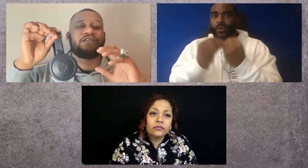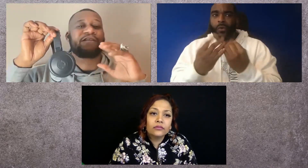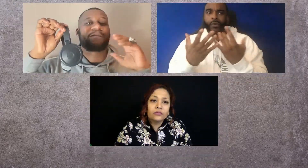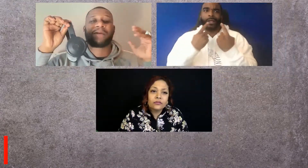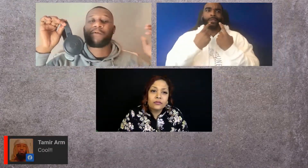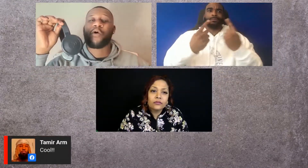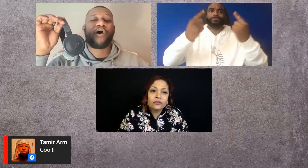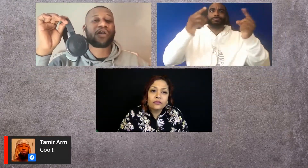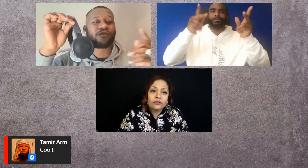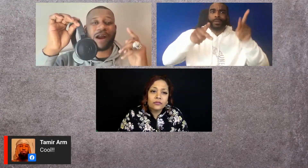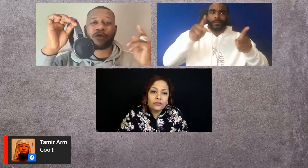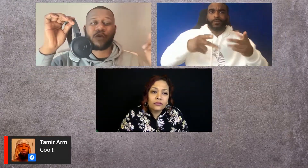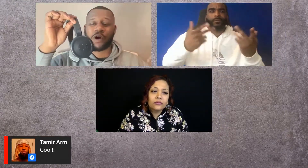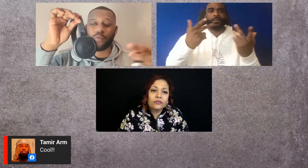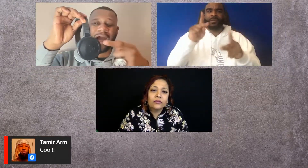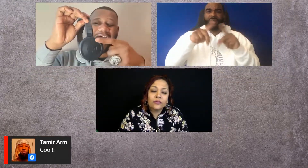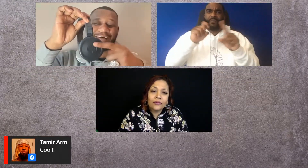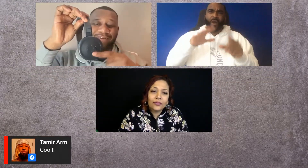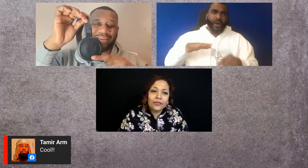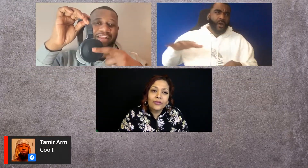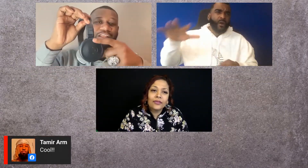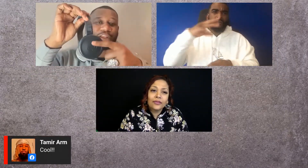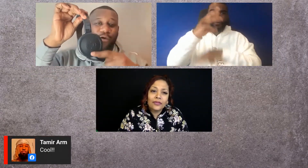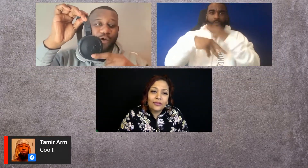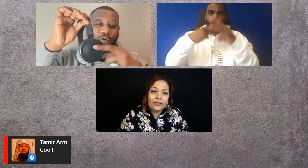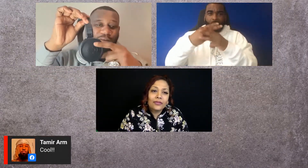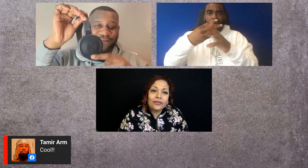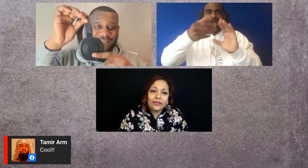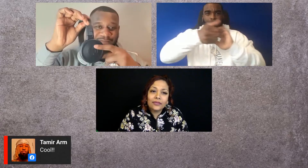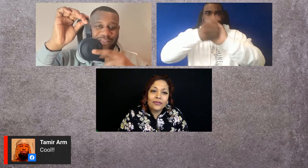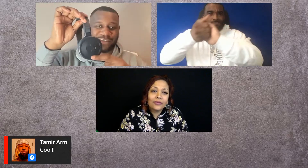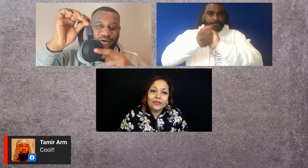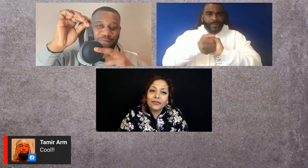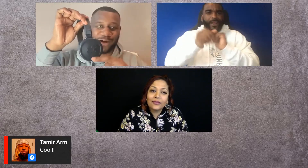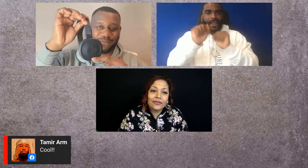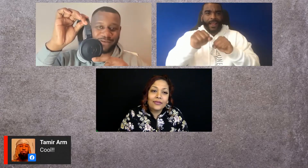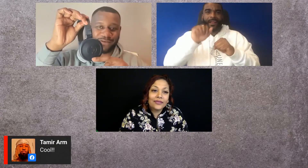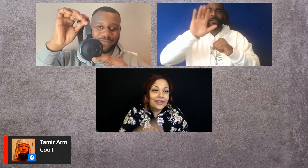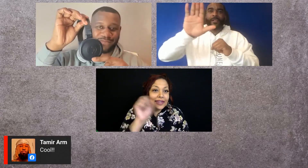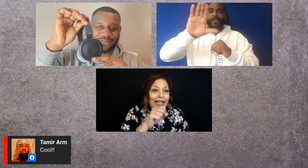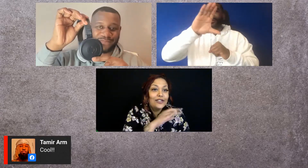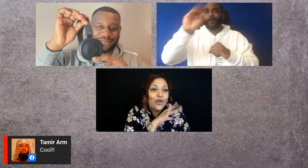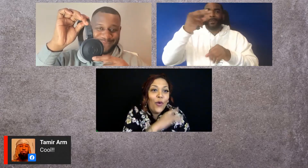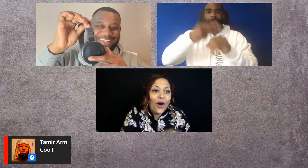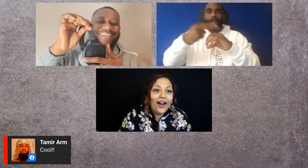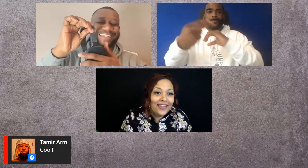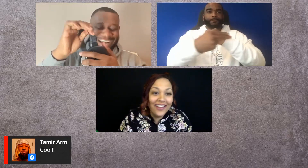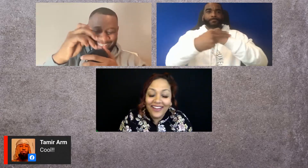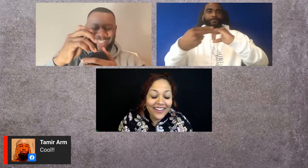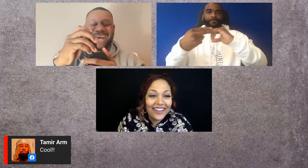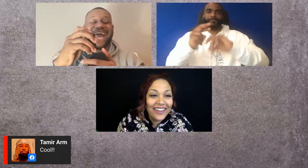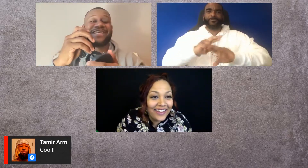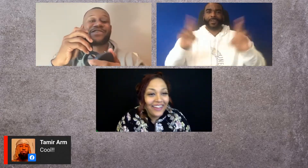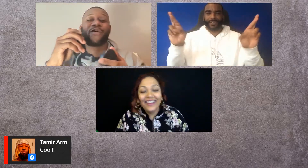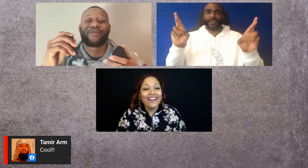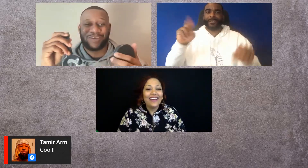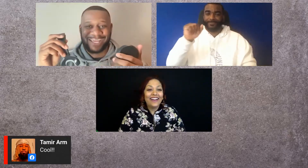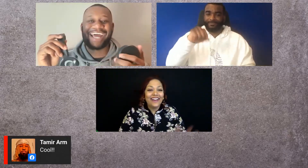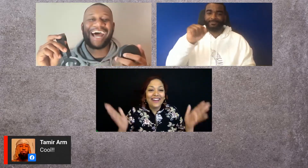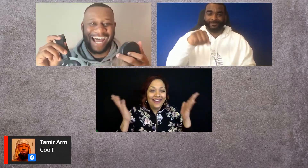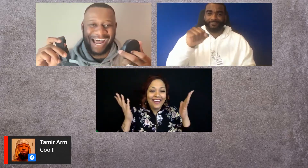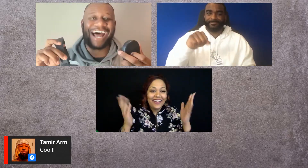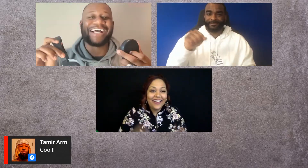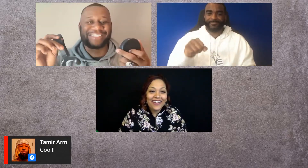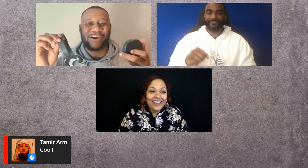celebrities from people all around the world while having the logo on the face of this dome cover. Yes. And so,